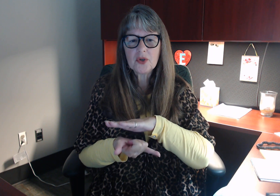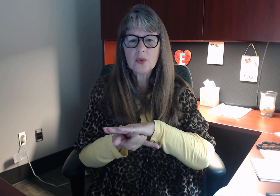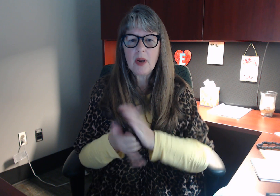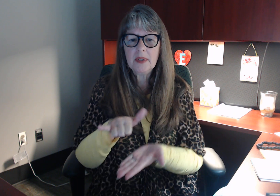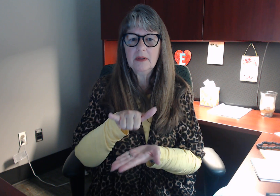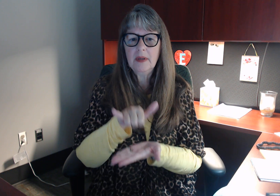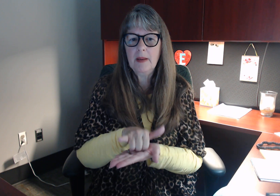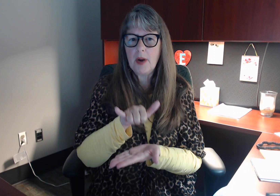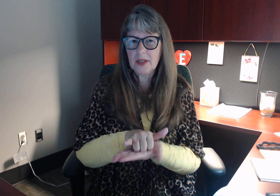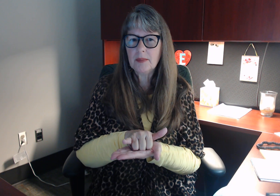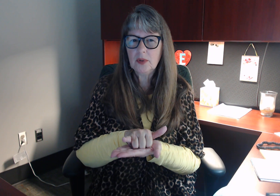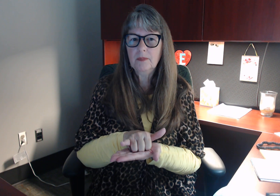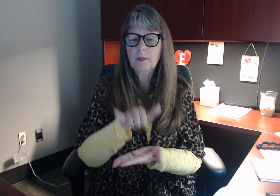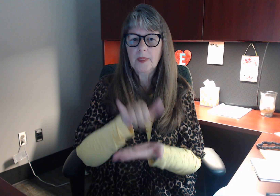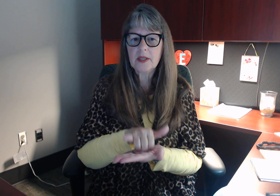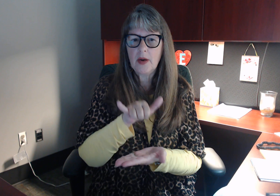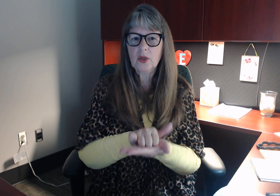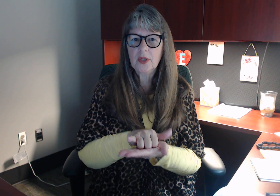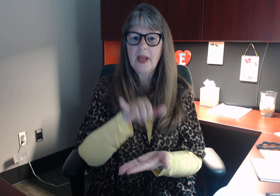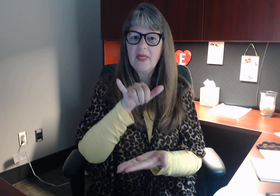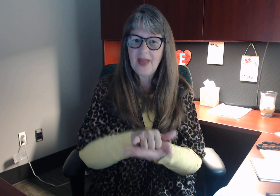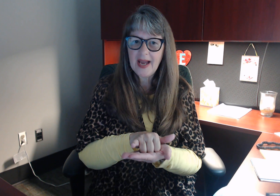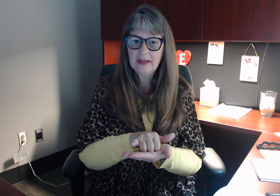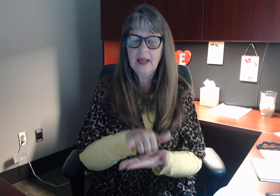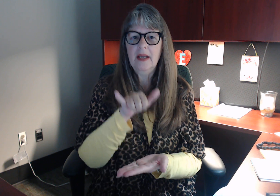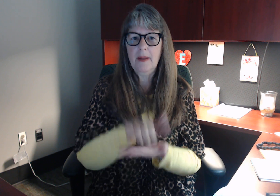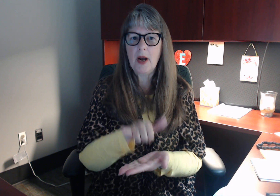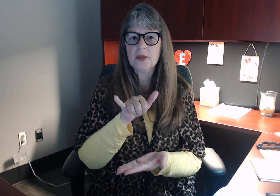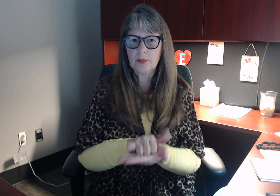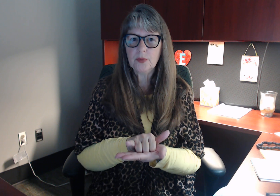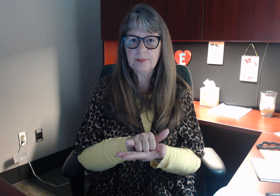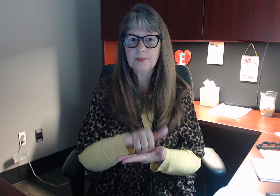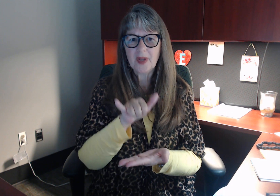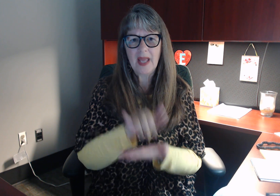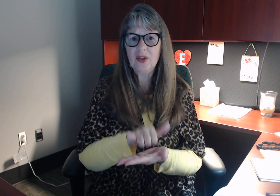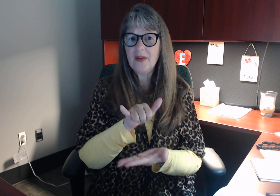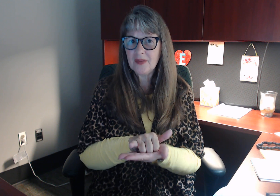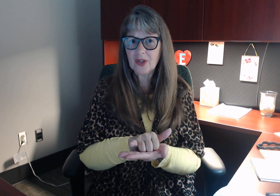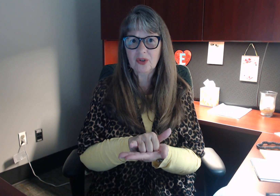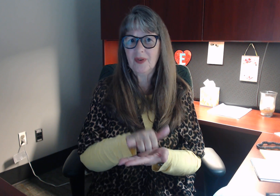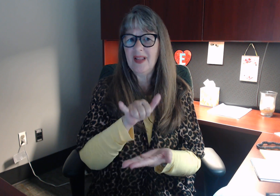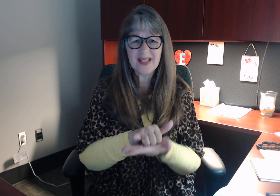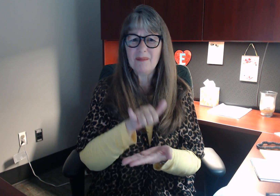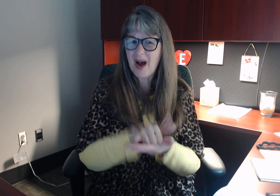why, but impossible is how I learned it. That and impossible. And you have to have that look on your face. That's